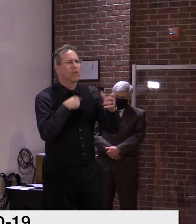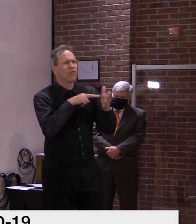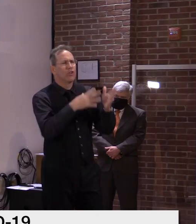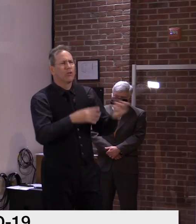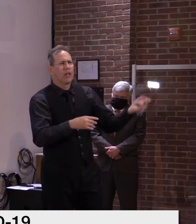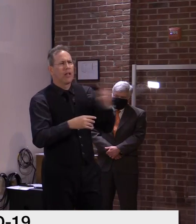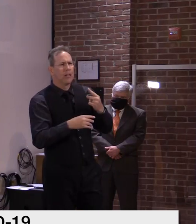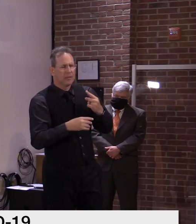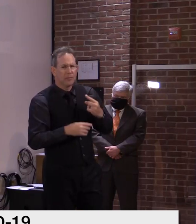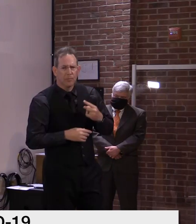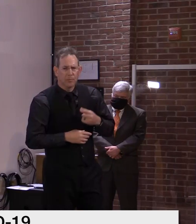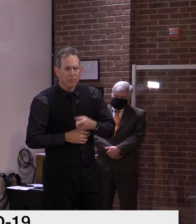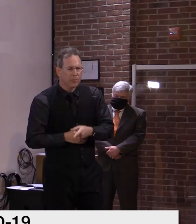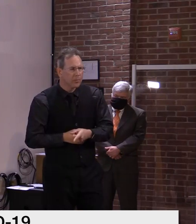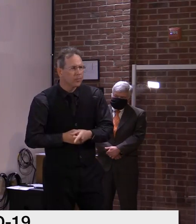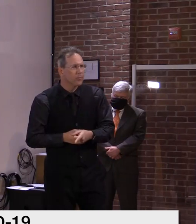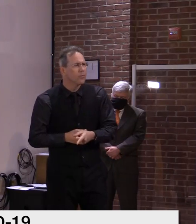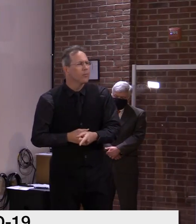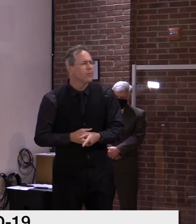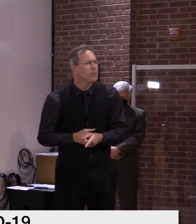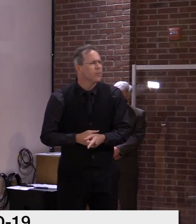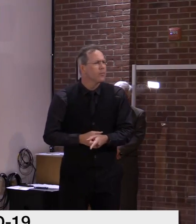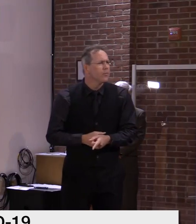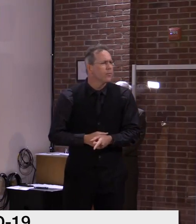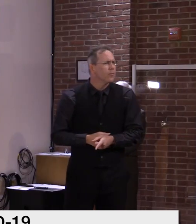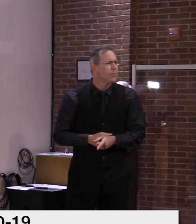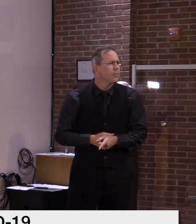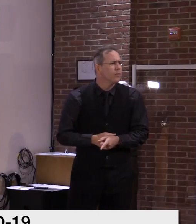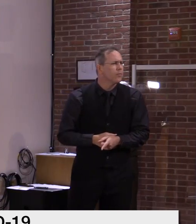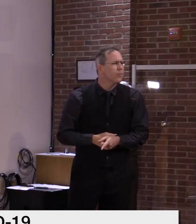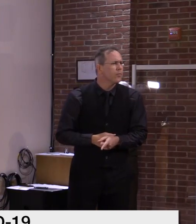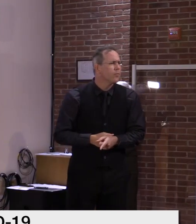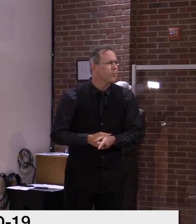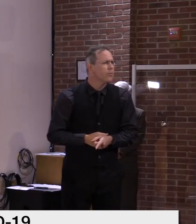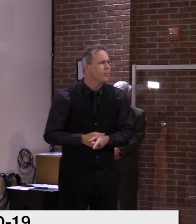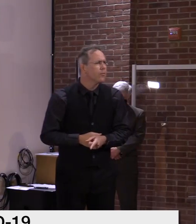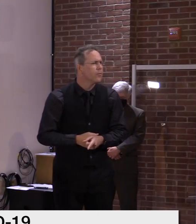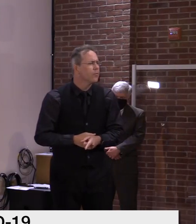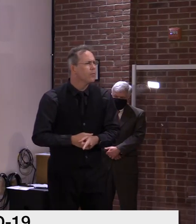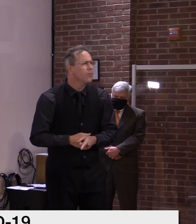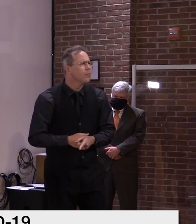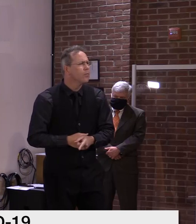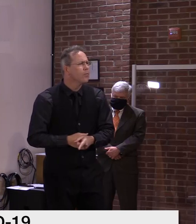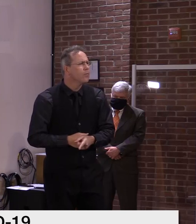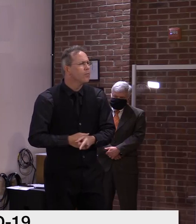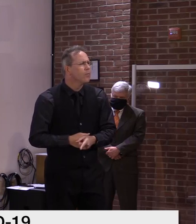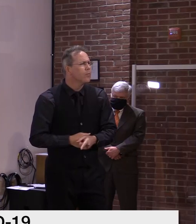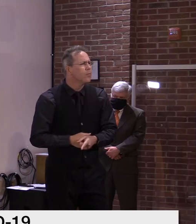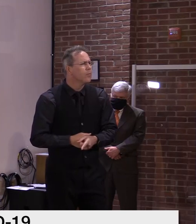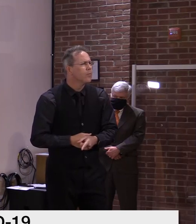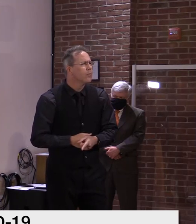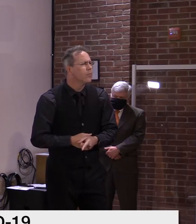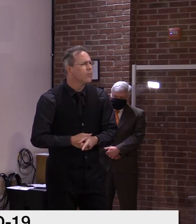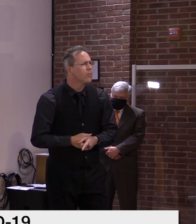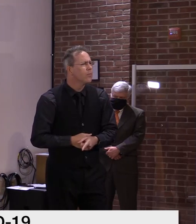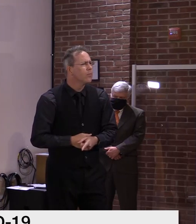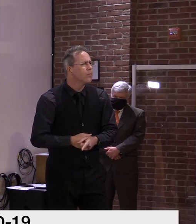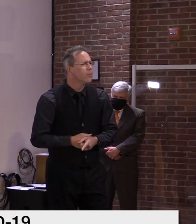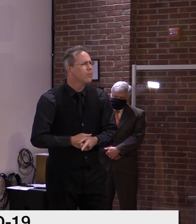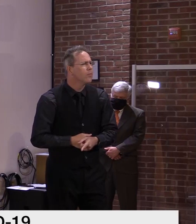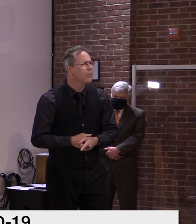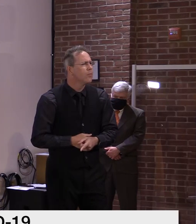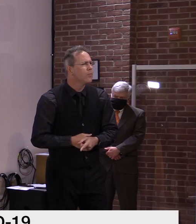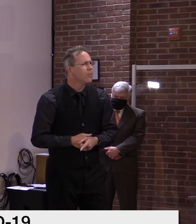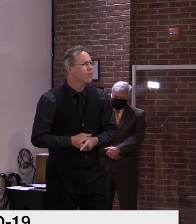daughter was potentially exposed at school, and he got her tested last Thursday in Waterbury. He got the results on Friday. He got his